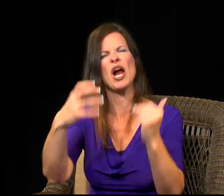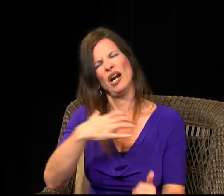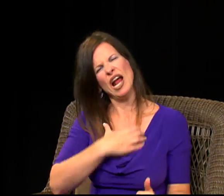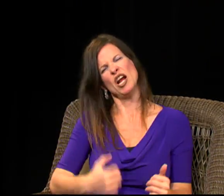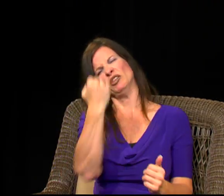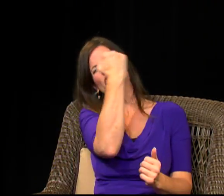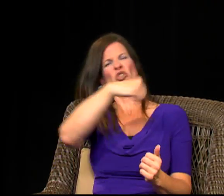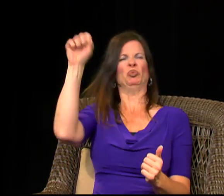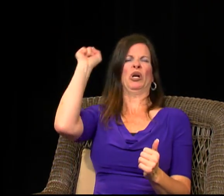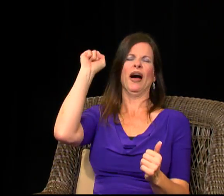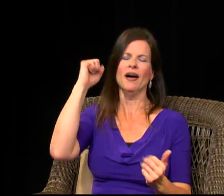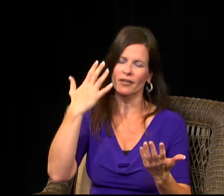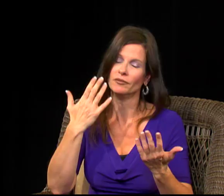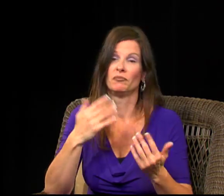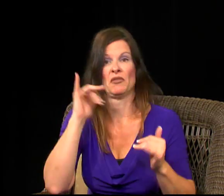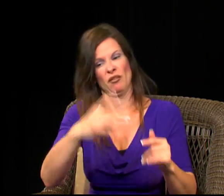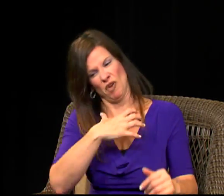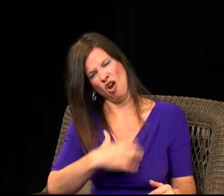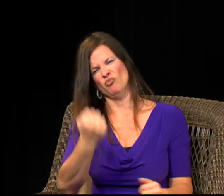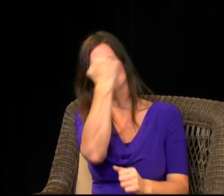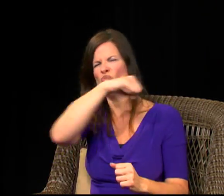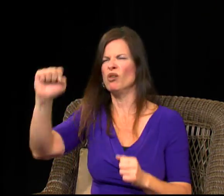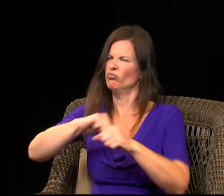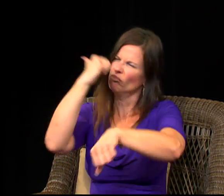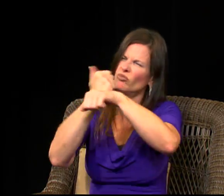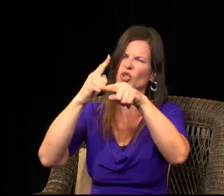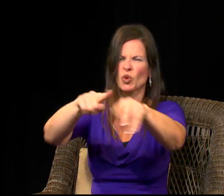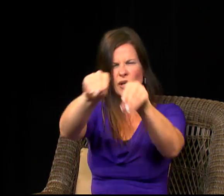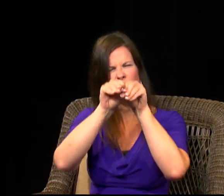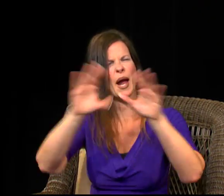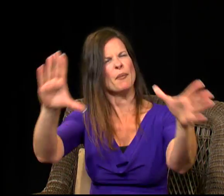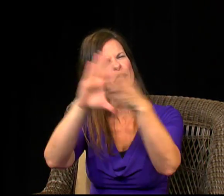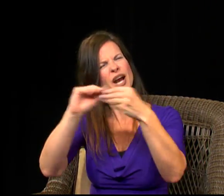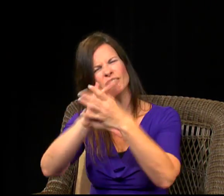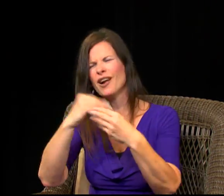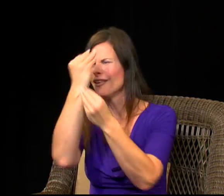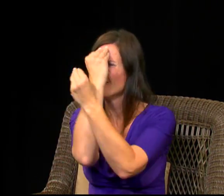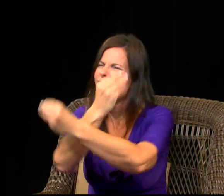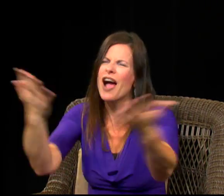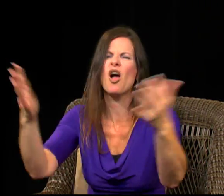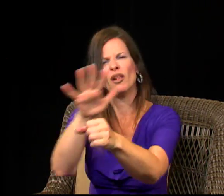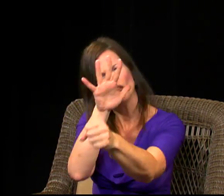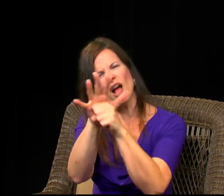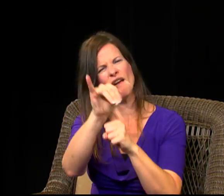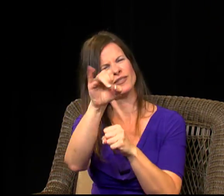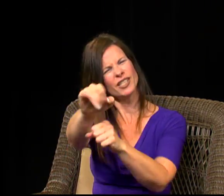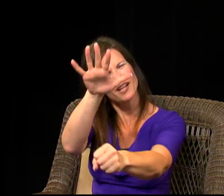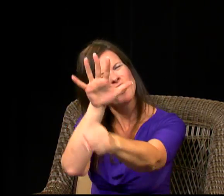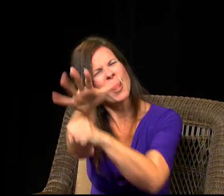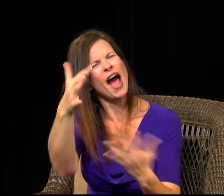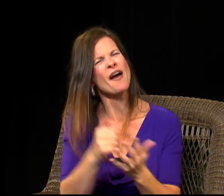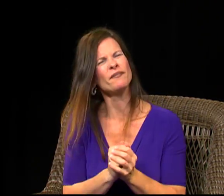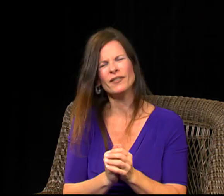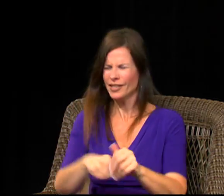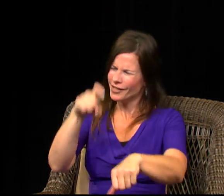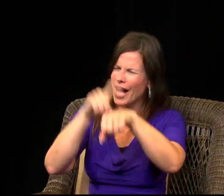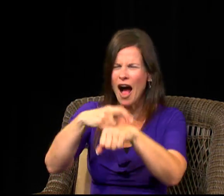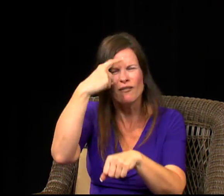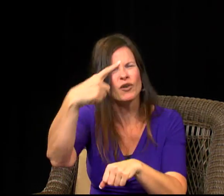particular staff have decided to go on strike, a hunger strike, and they really wanted to spread the message. Enough is